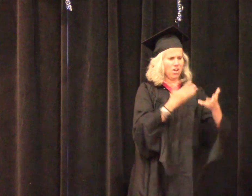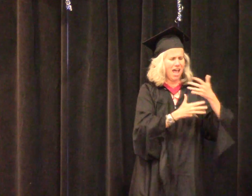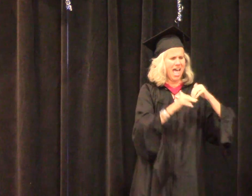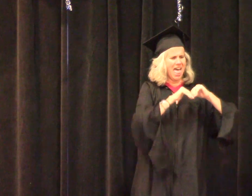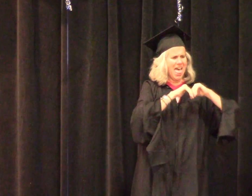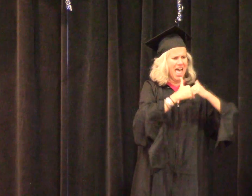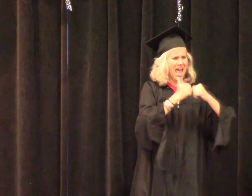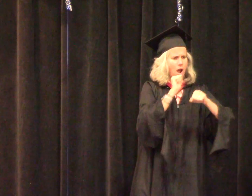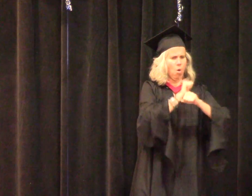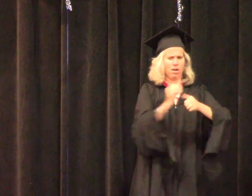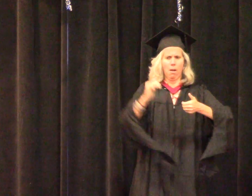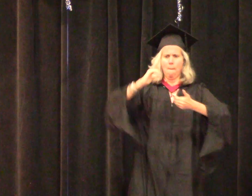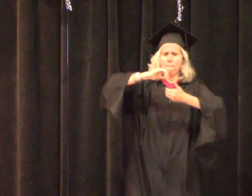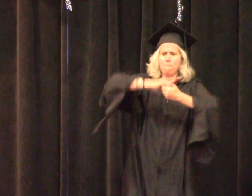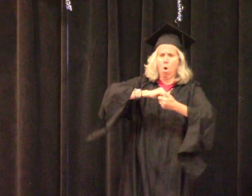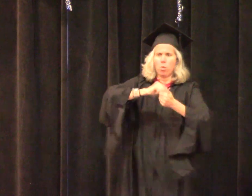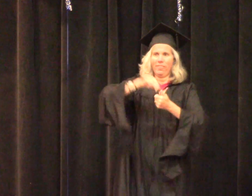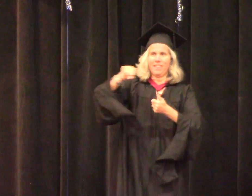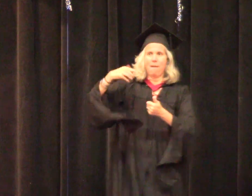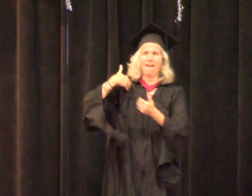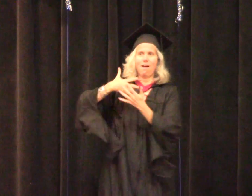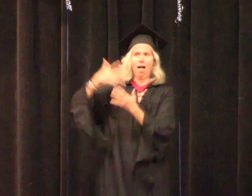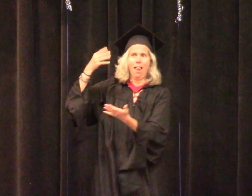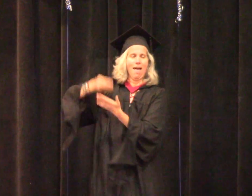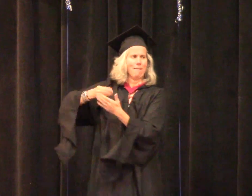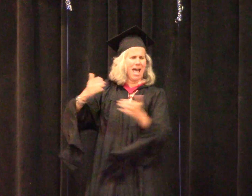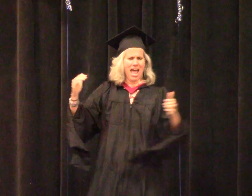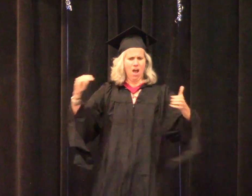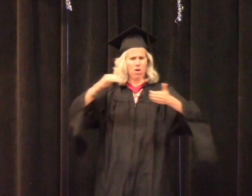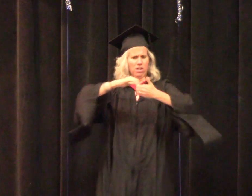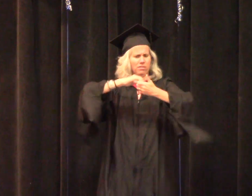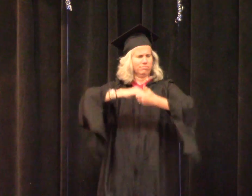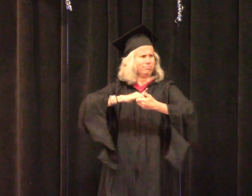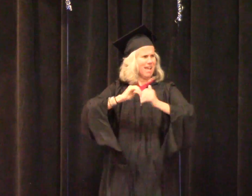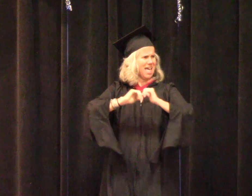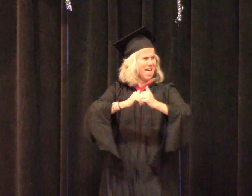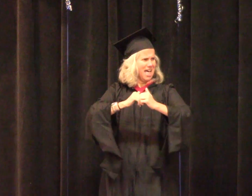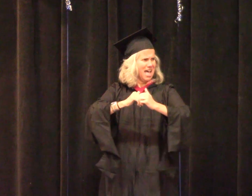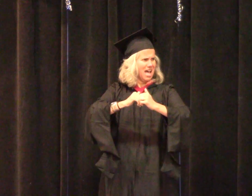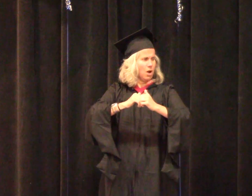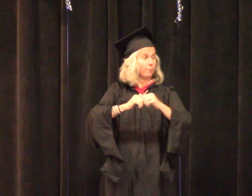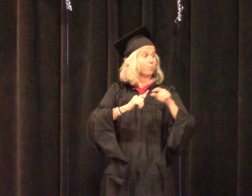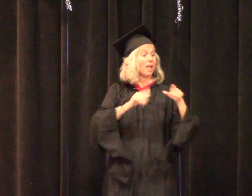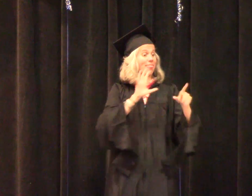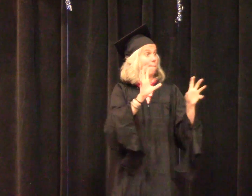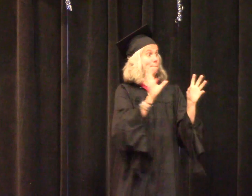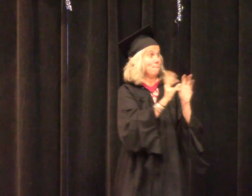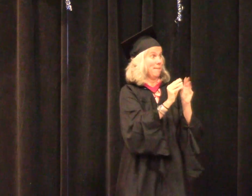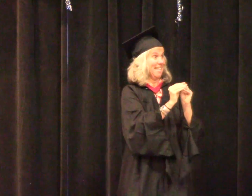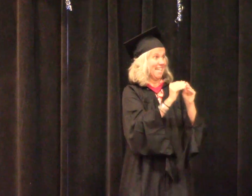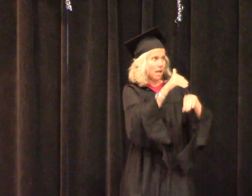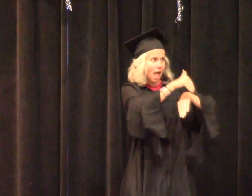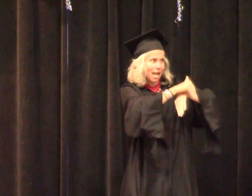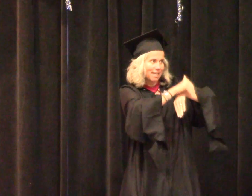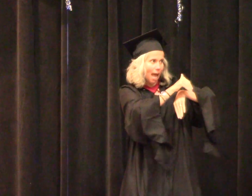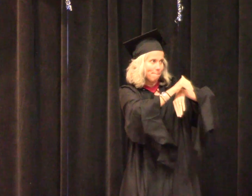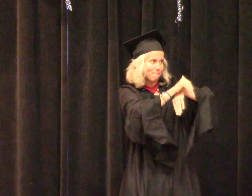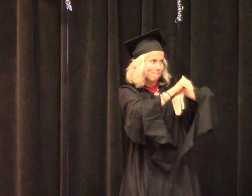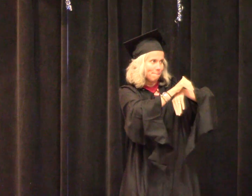community locally there. How we in the United States could partner with local deaf community service agencies